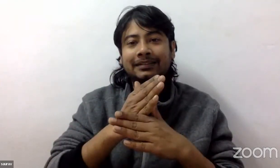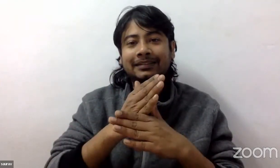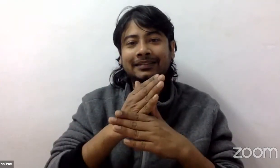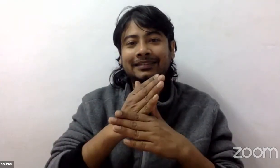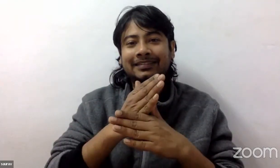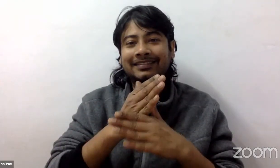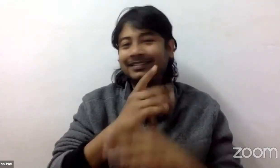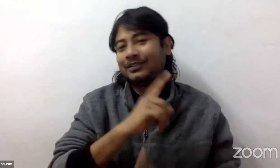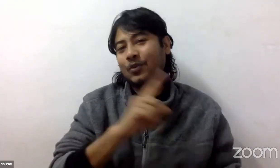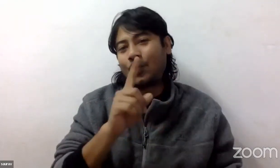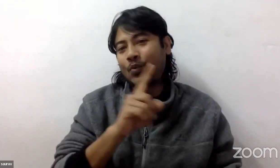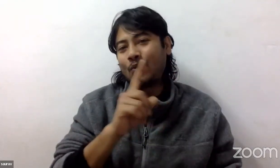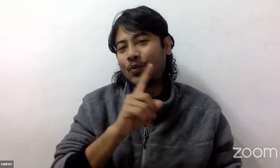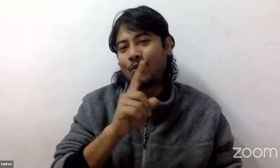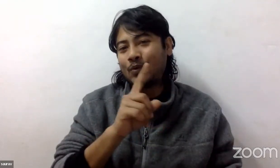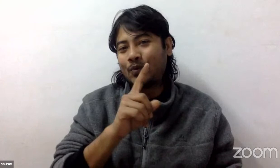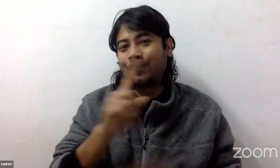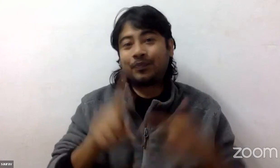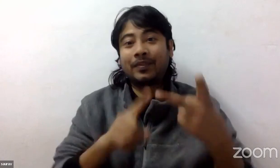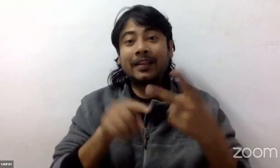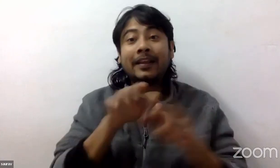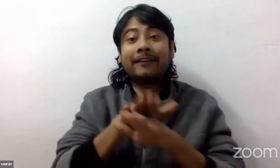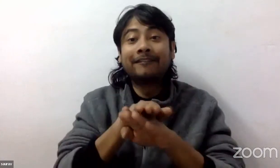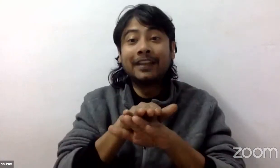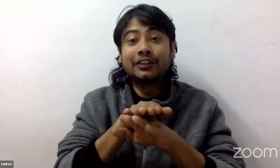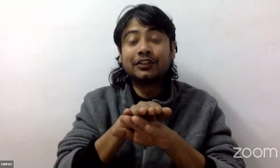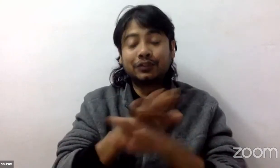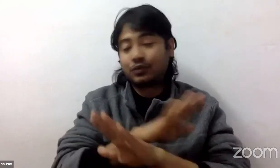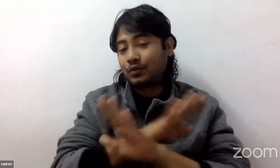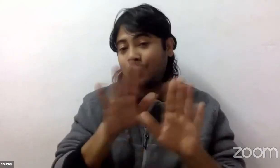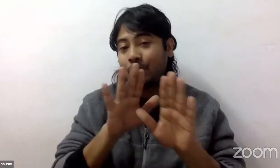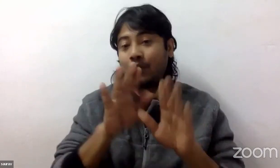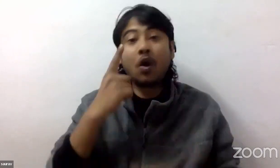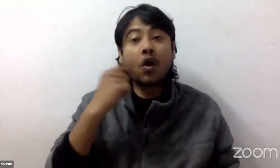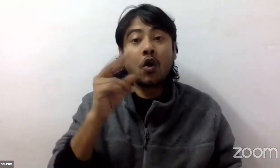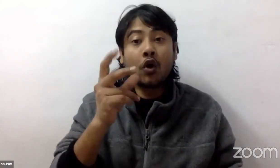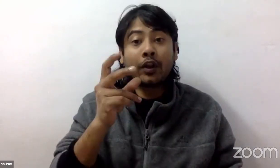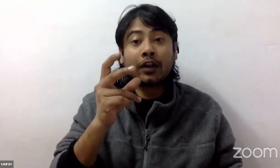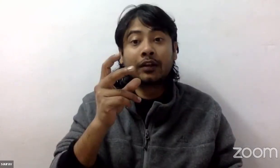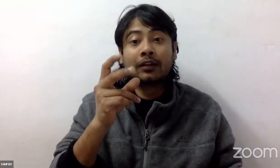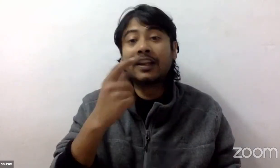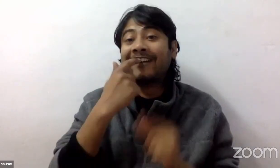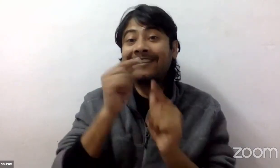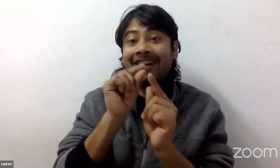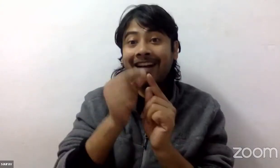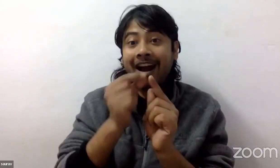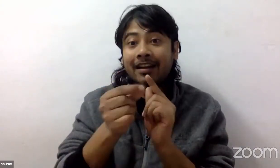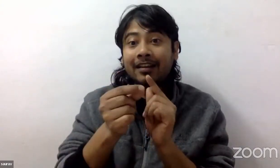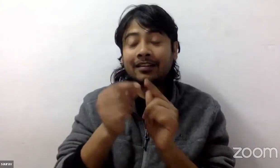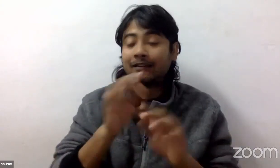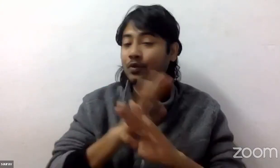fish, no onion, no garlic, no pulses. So all the pulses.